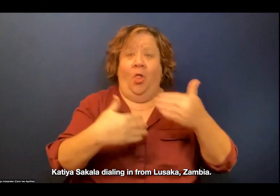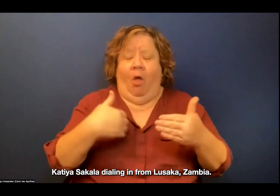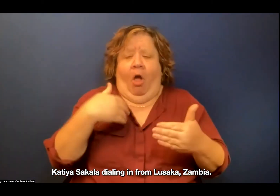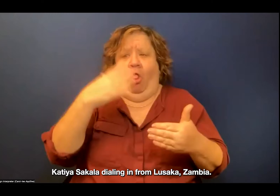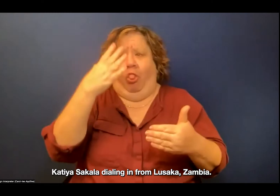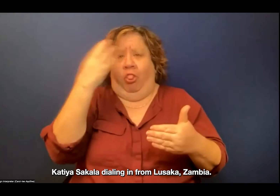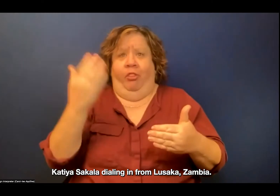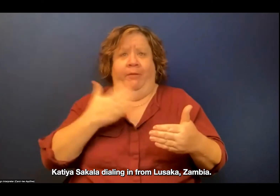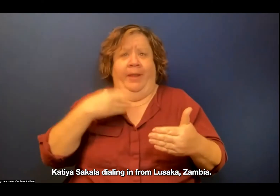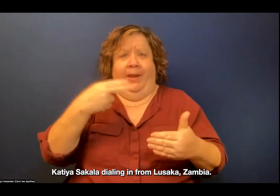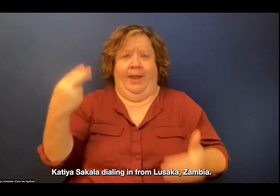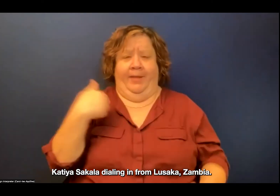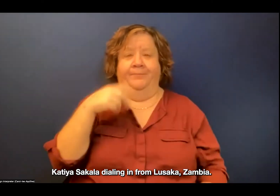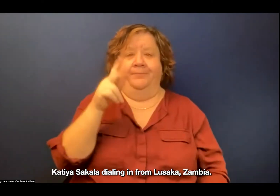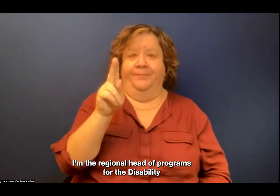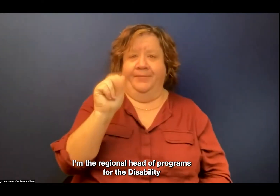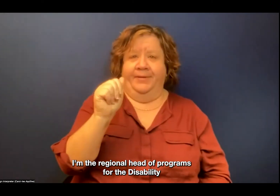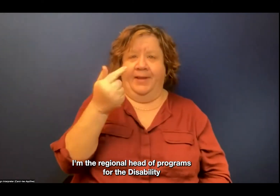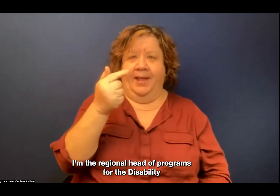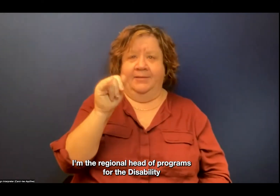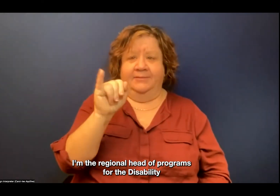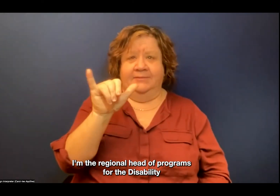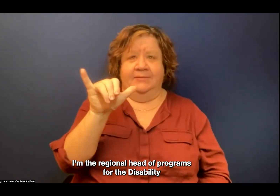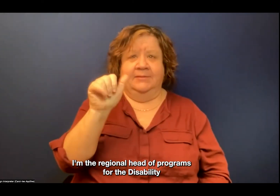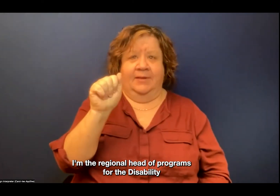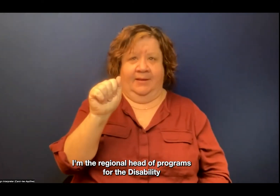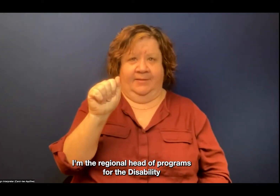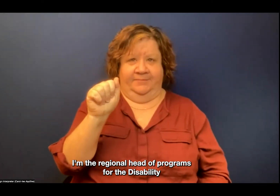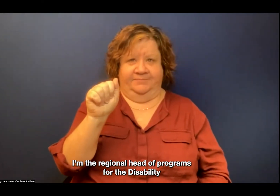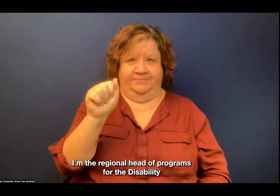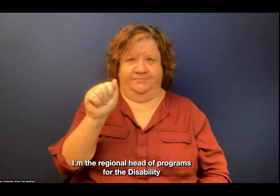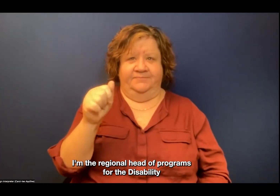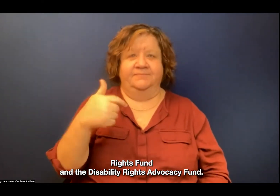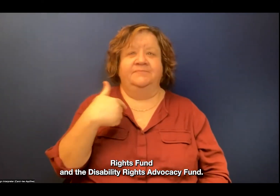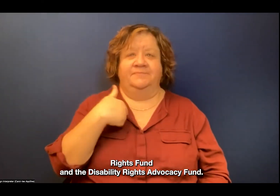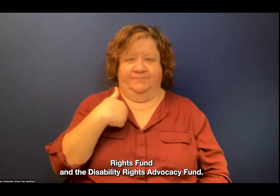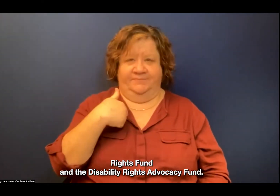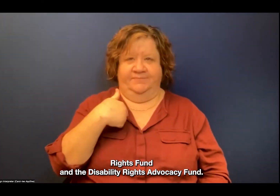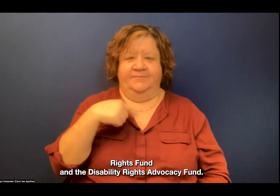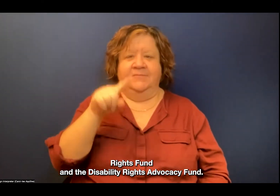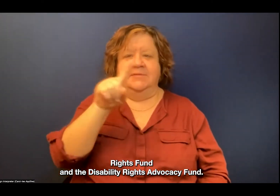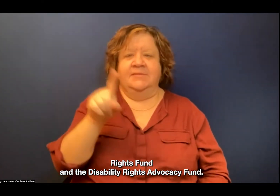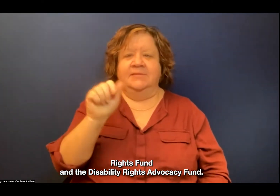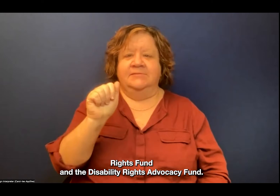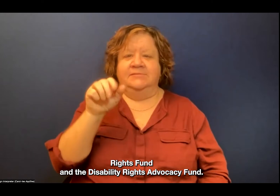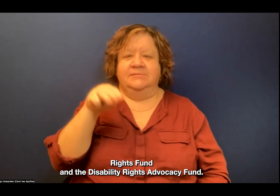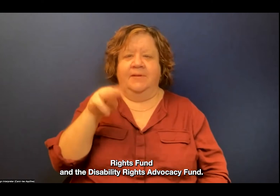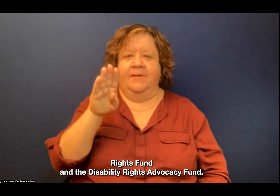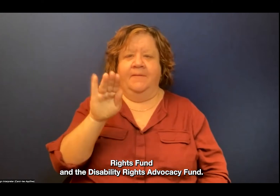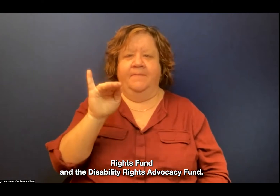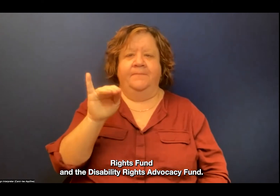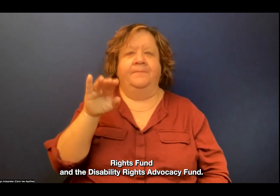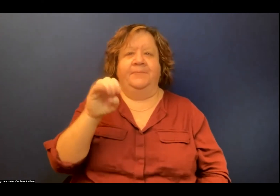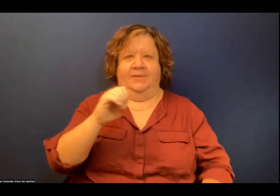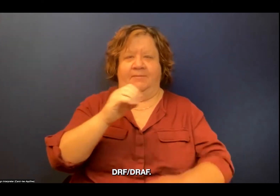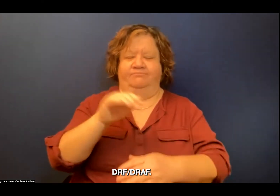Sakala. I'm dialing in from Lusaka, Zambia. I'm the regional head of programs for the Disabilities Rights Fund and the